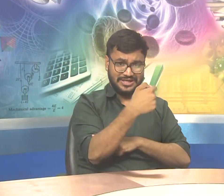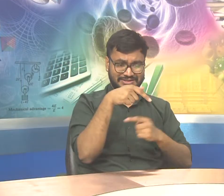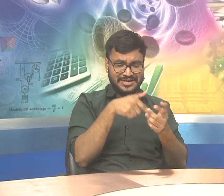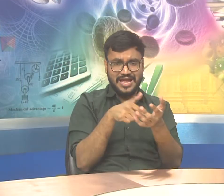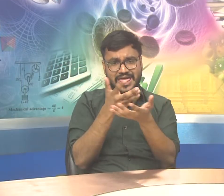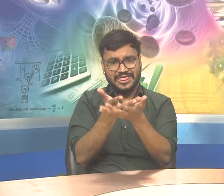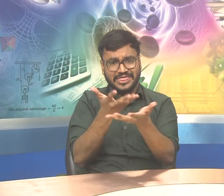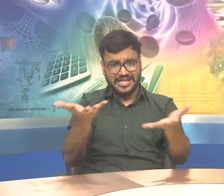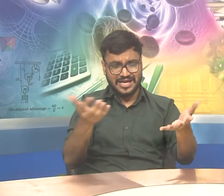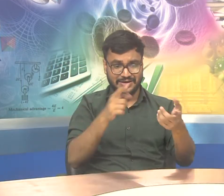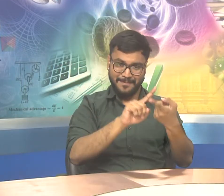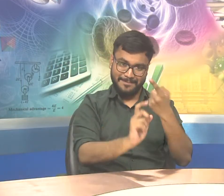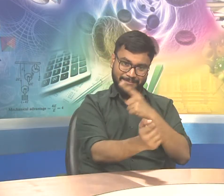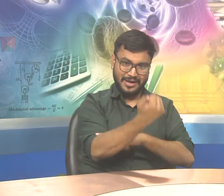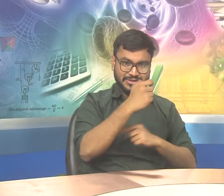is kinetic energy.